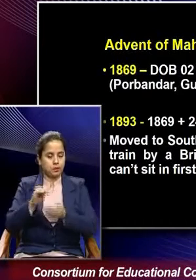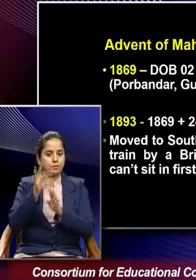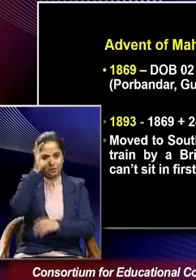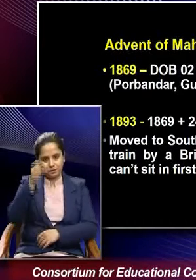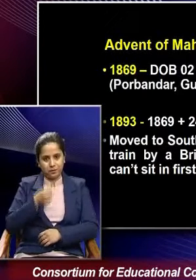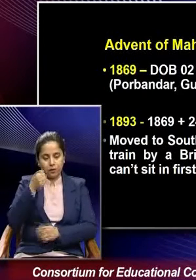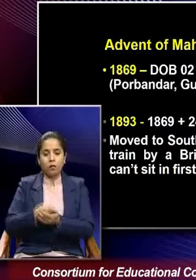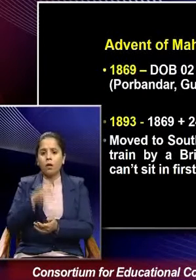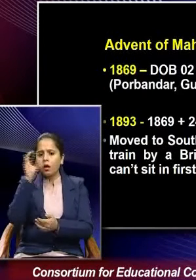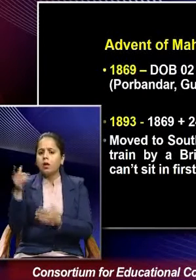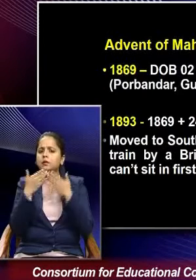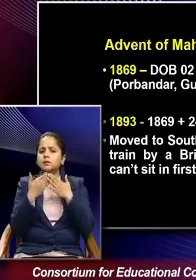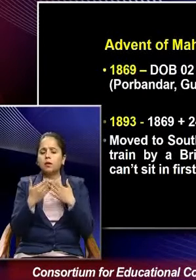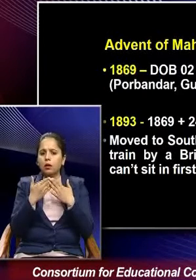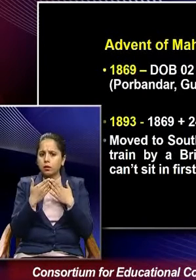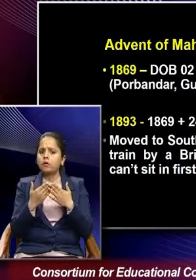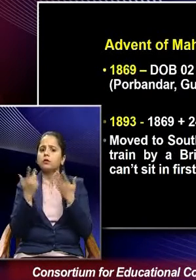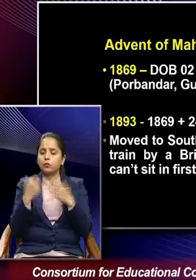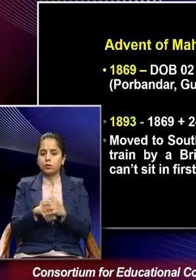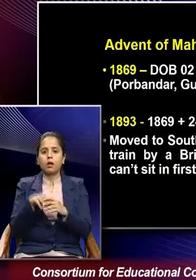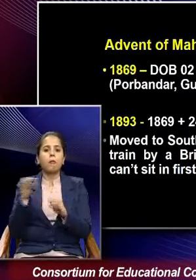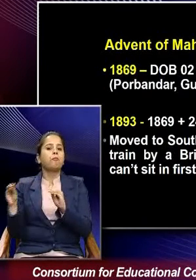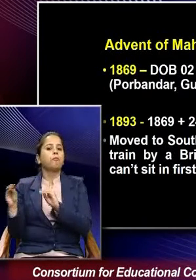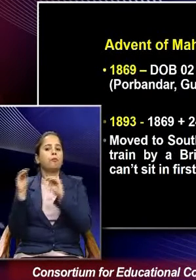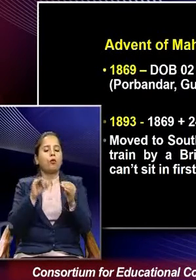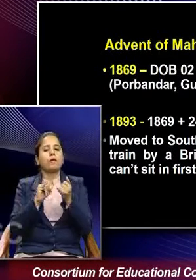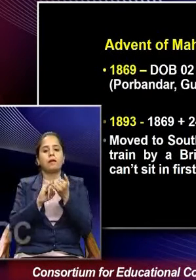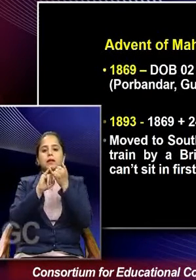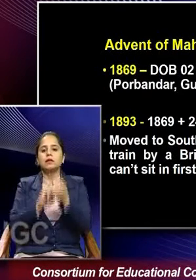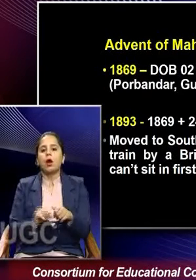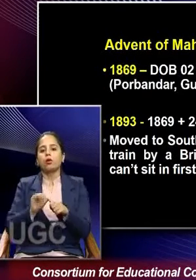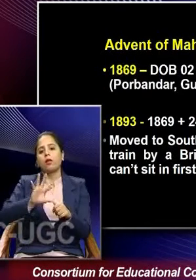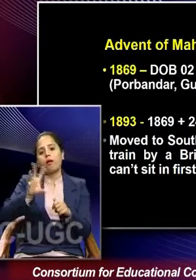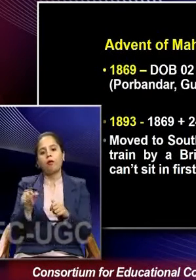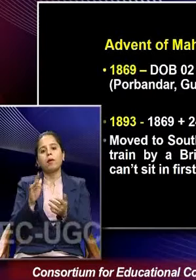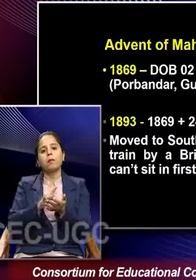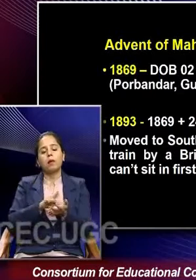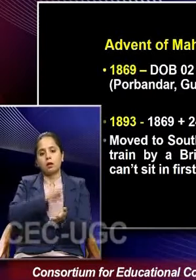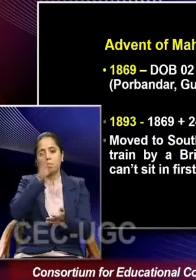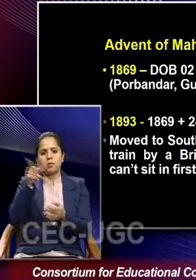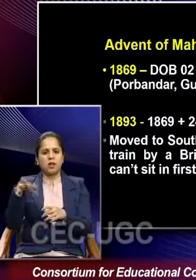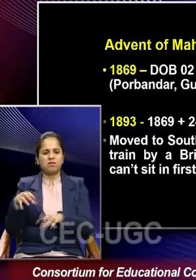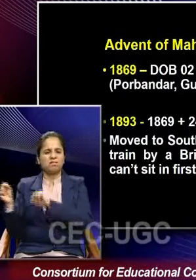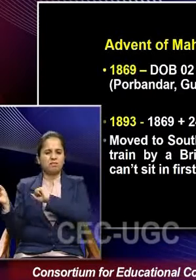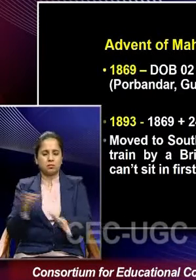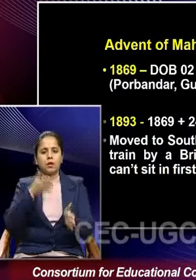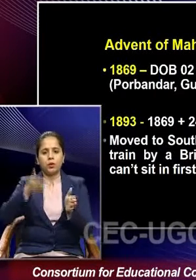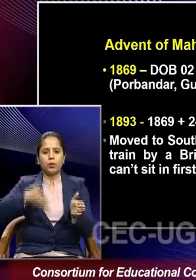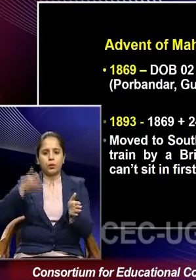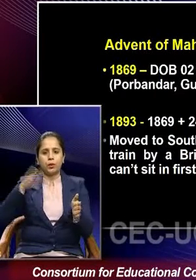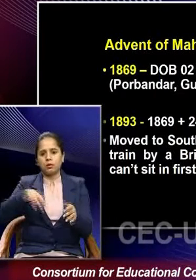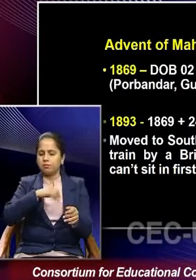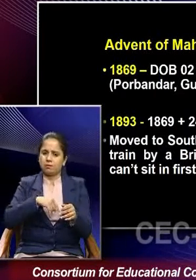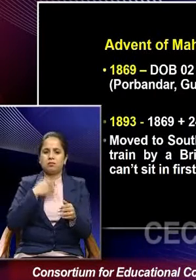He studied and then moved to South Africa, where he was thrown out of train due